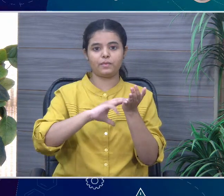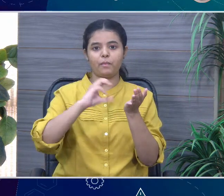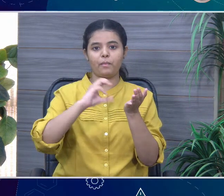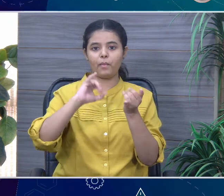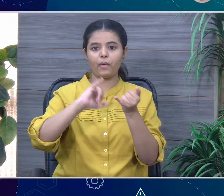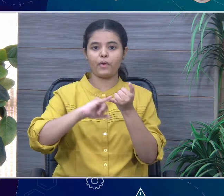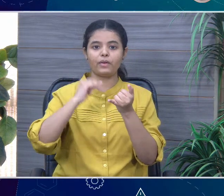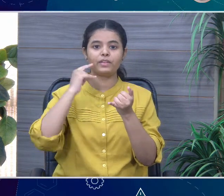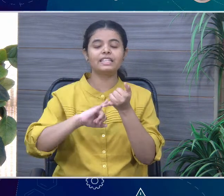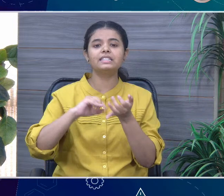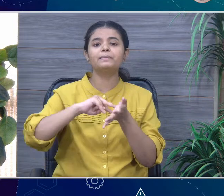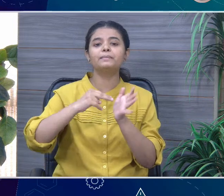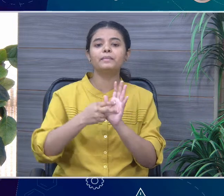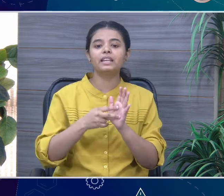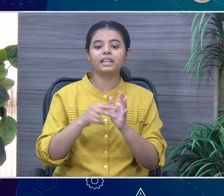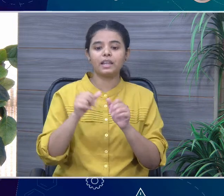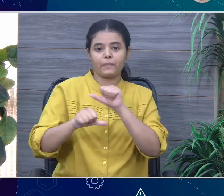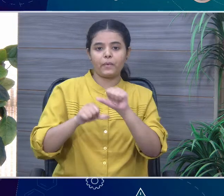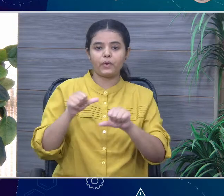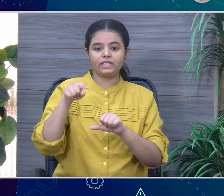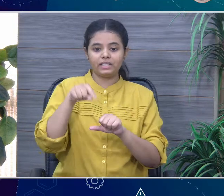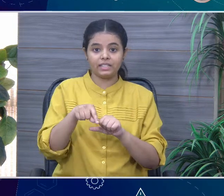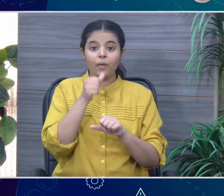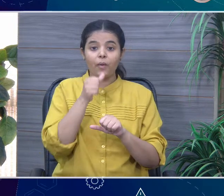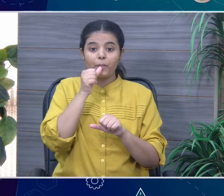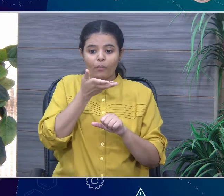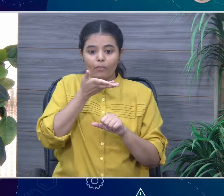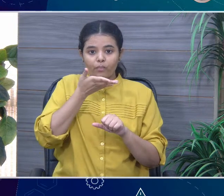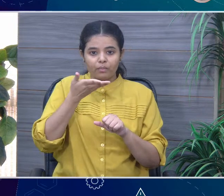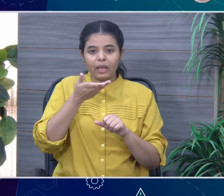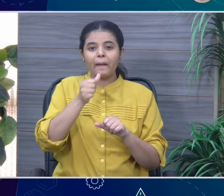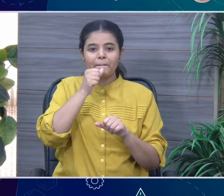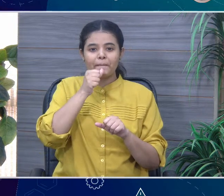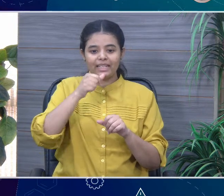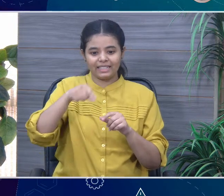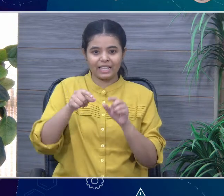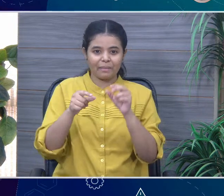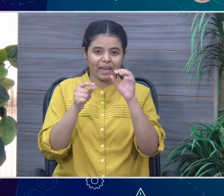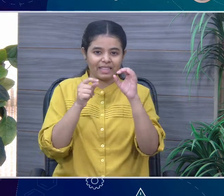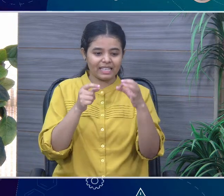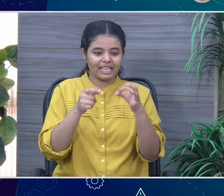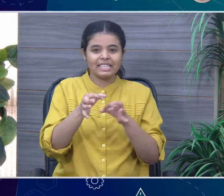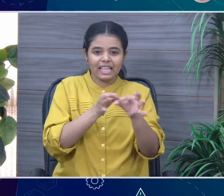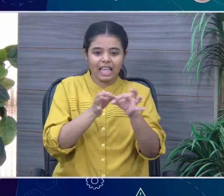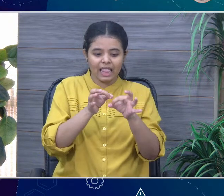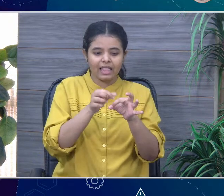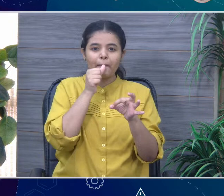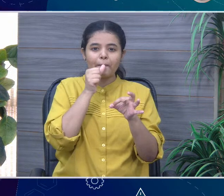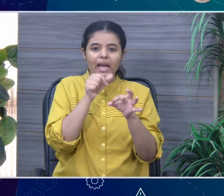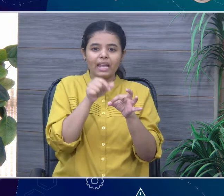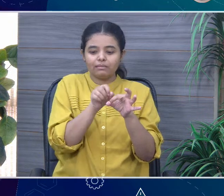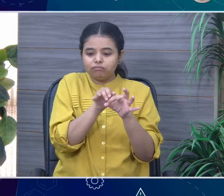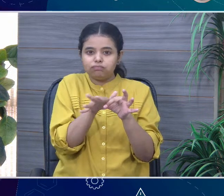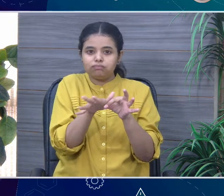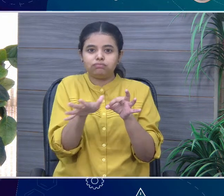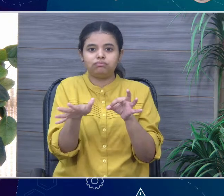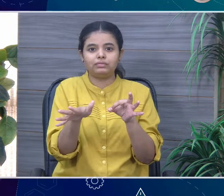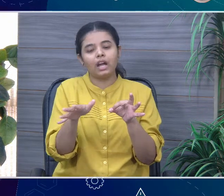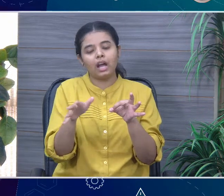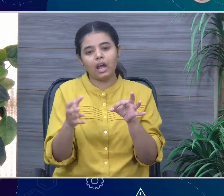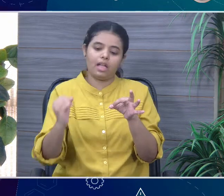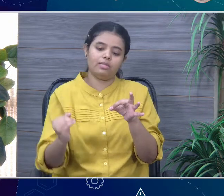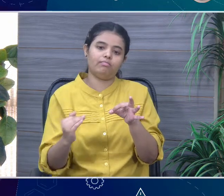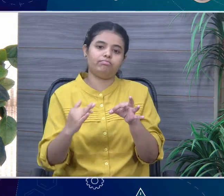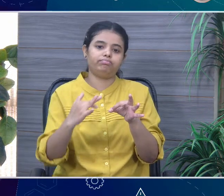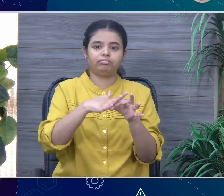which a fluid is transferred from the cell to the outside of the cell, in simple language if I say, or from outside